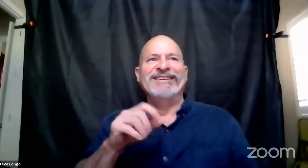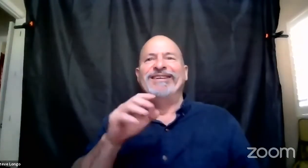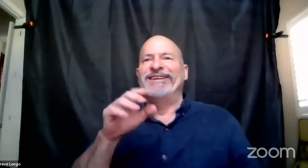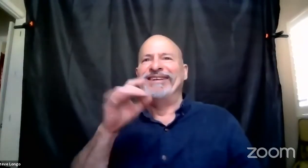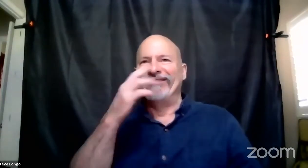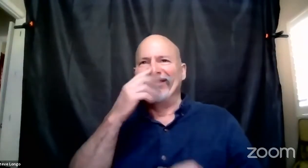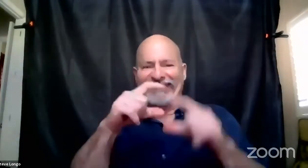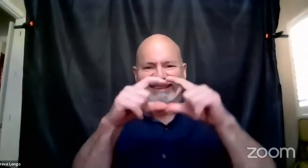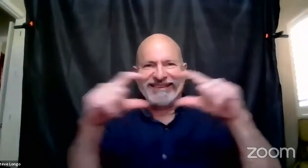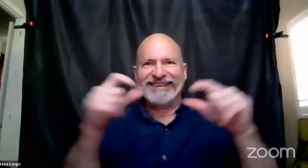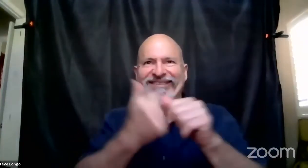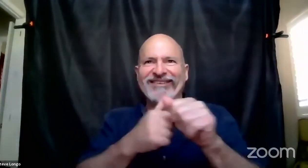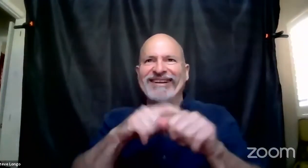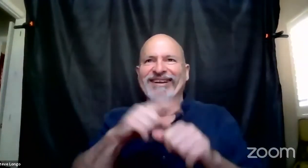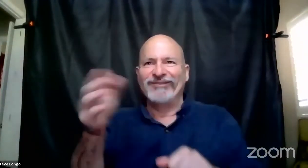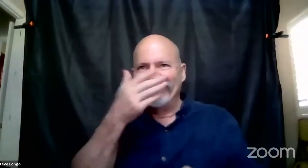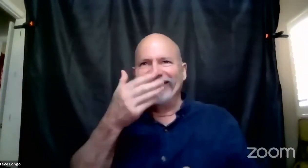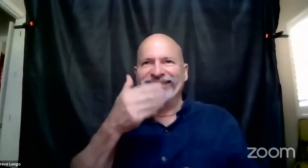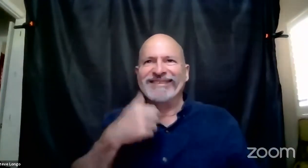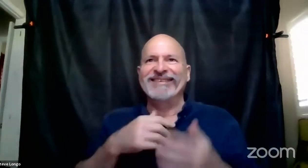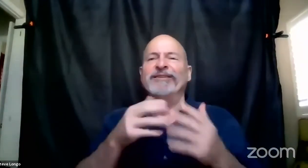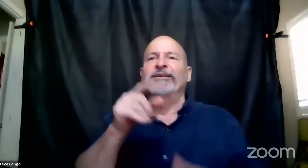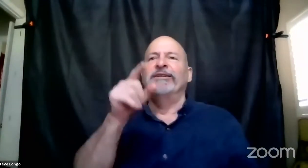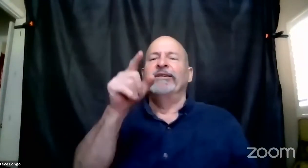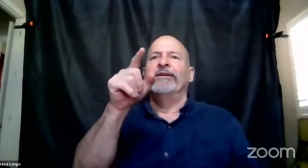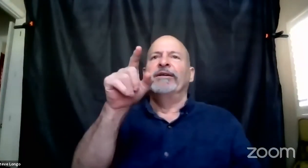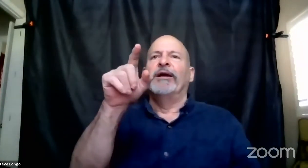Okay, I have to click it every time. All right. Thank you.